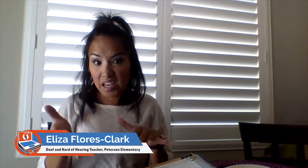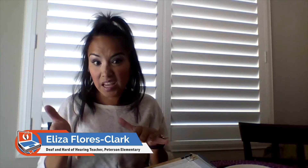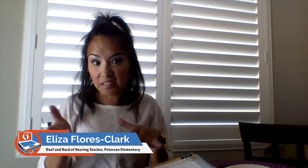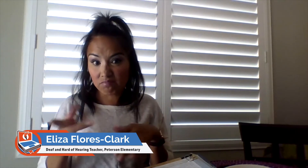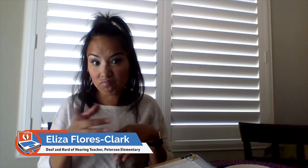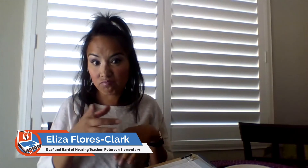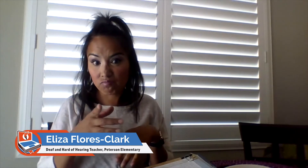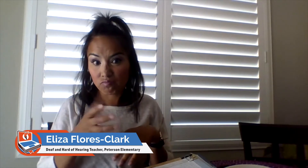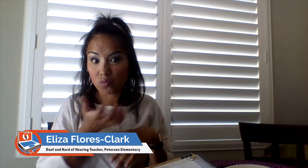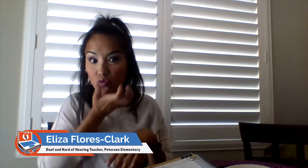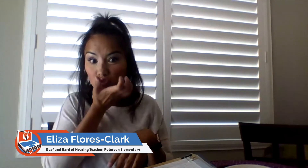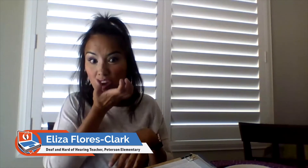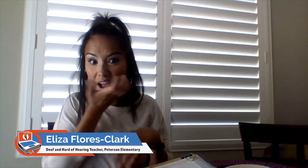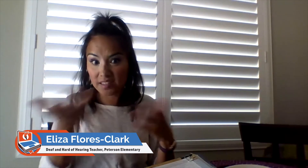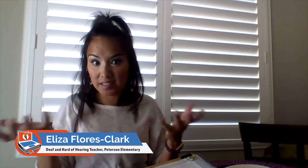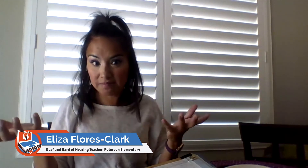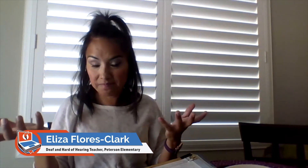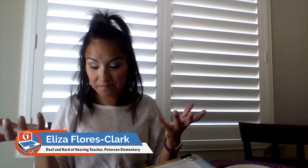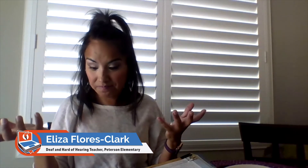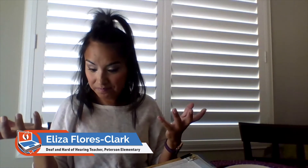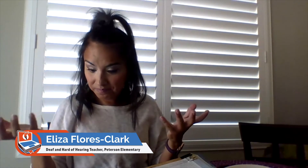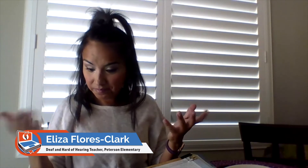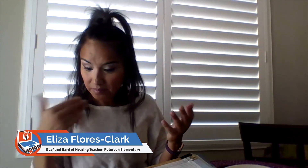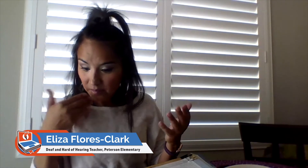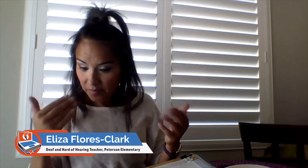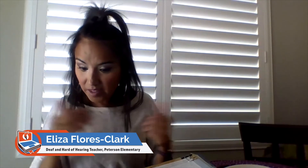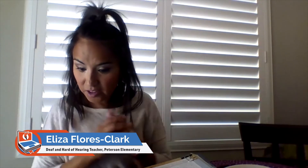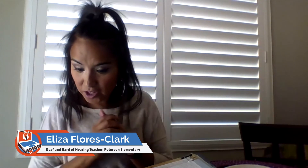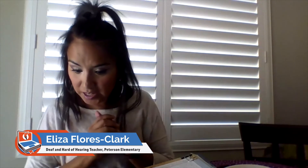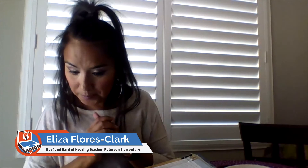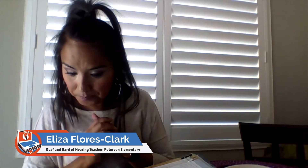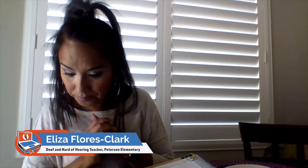dead grass. Good.